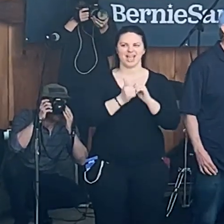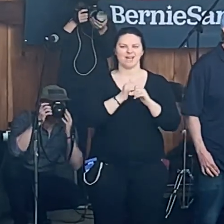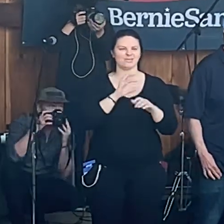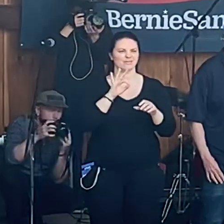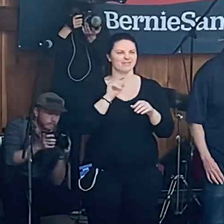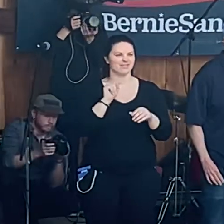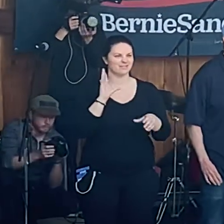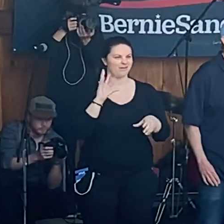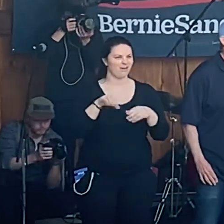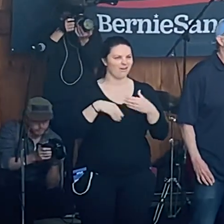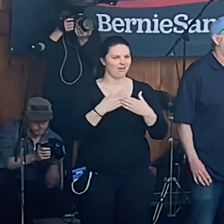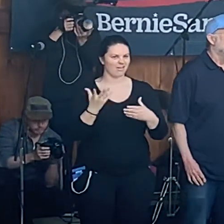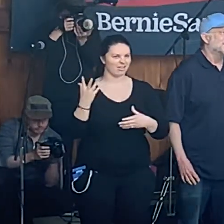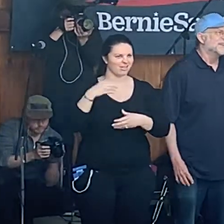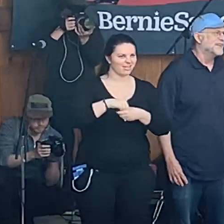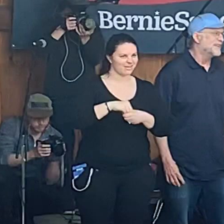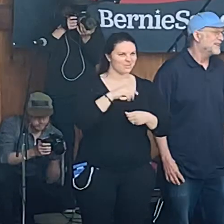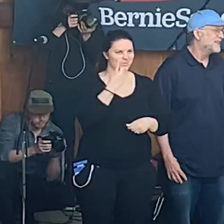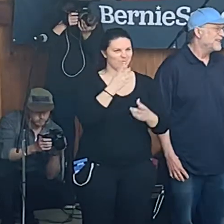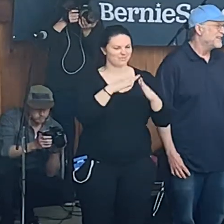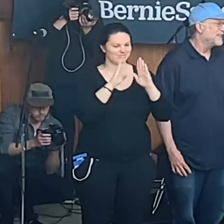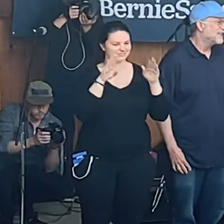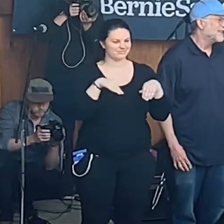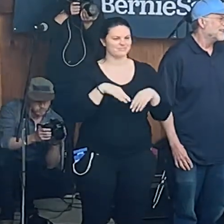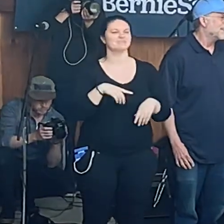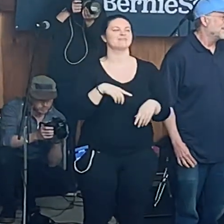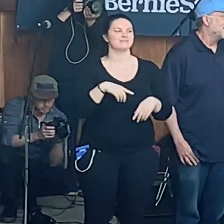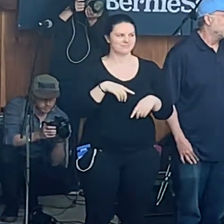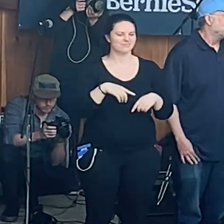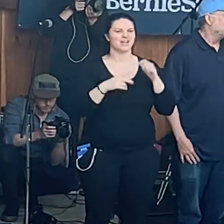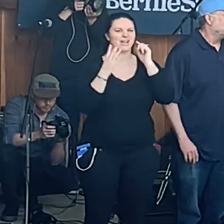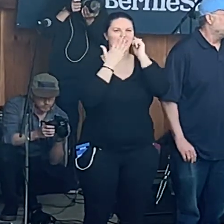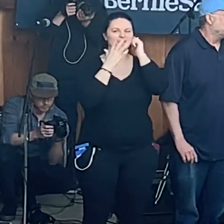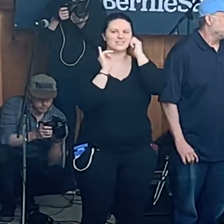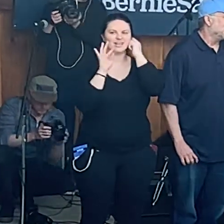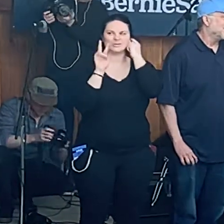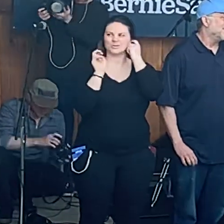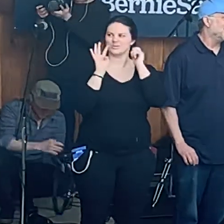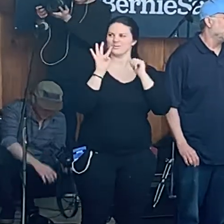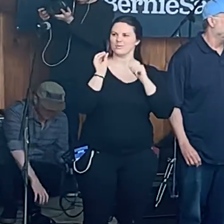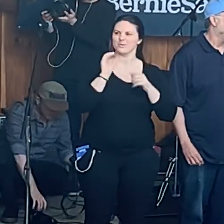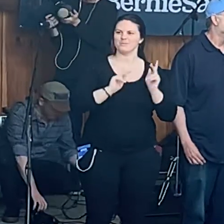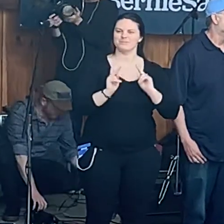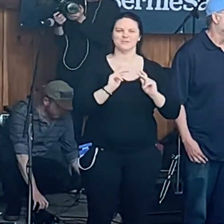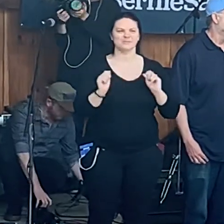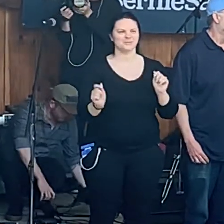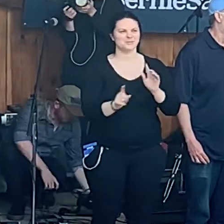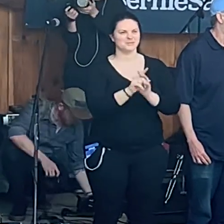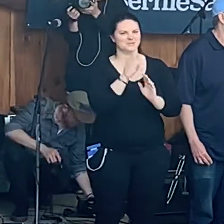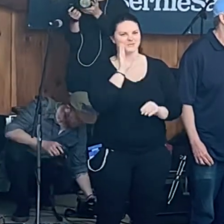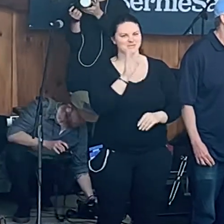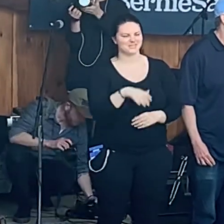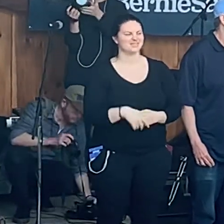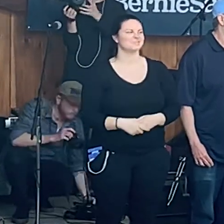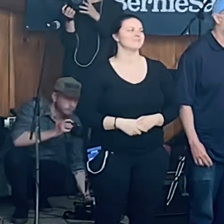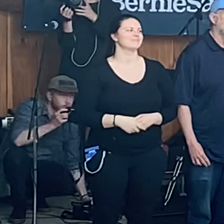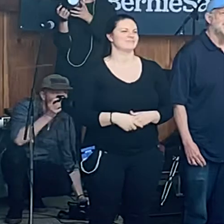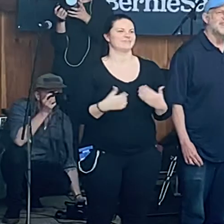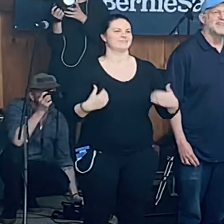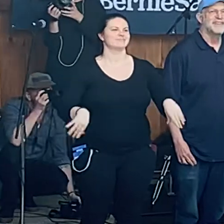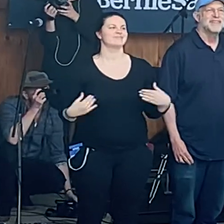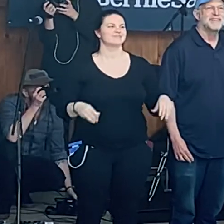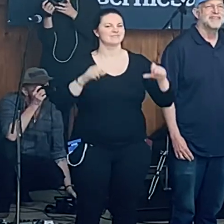in a bookstore? And then they said, well, it looks like there's going to be 240 people. And what